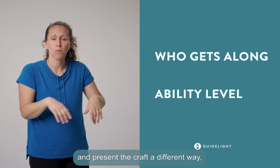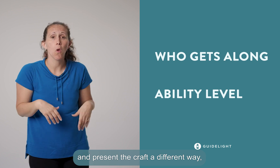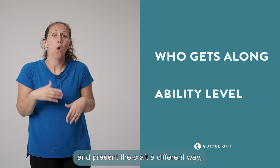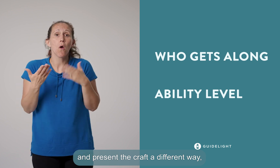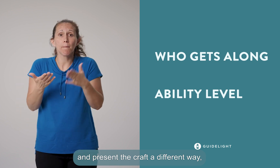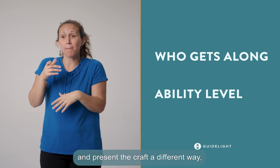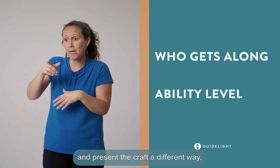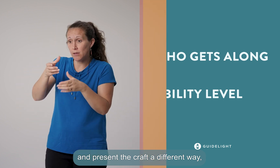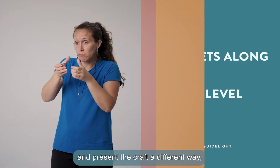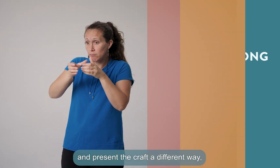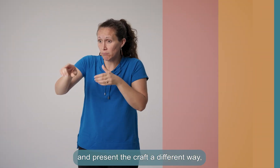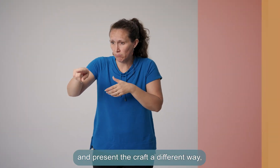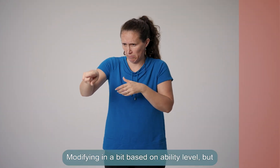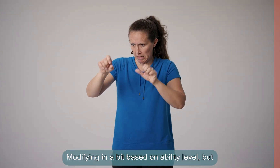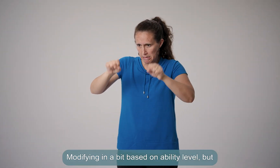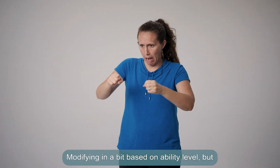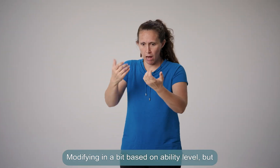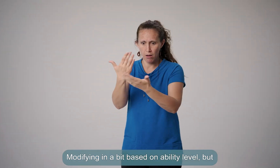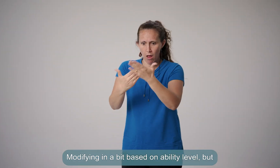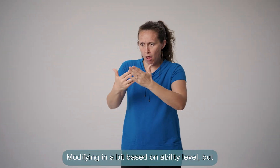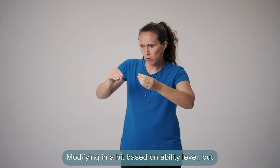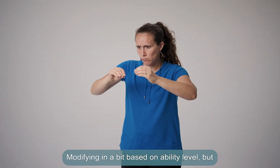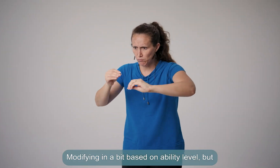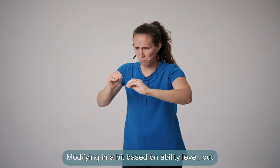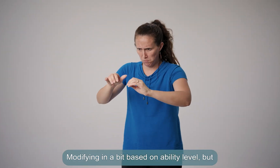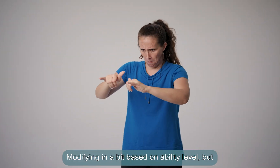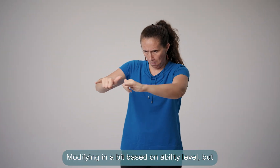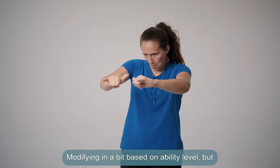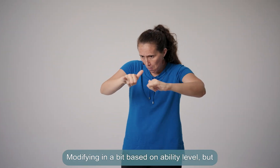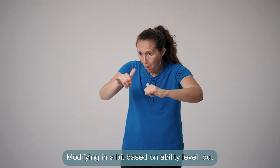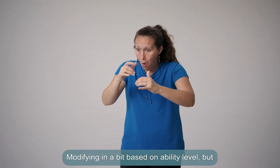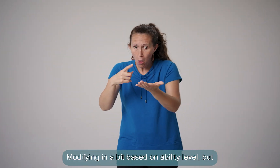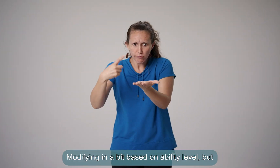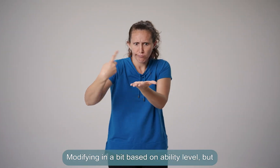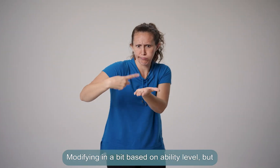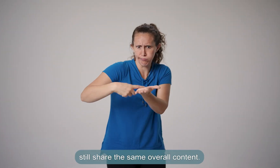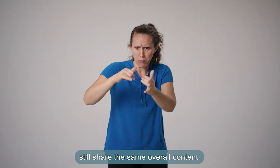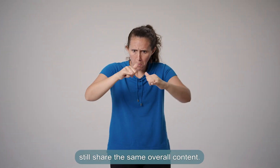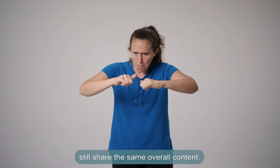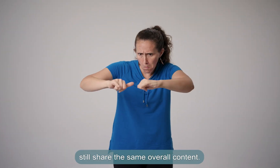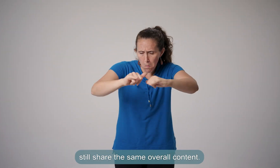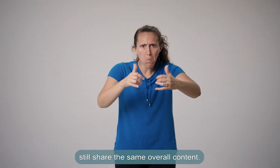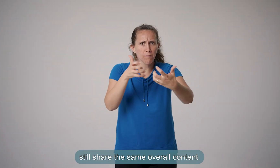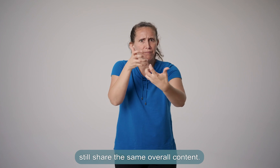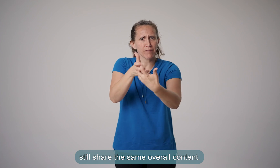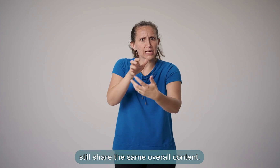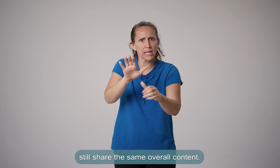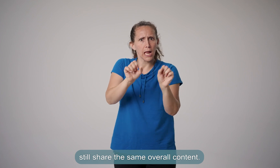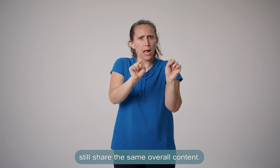present the craft a different way, modifying a bit based on ability level, but still share the same overall content.